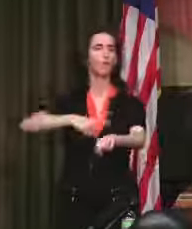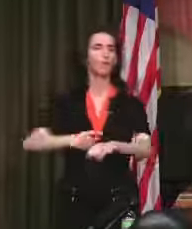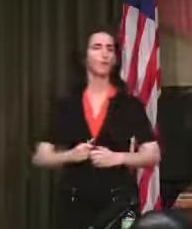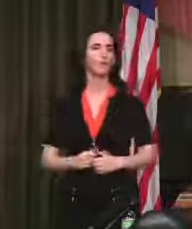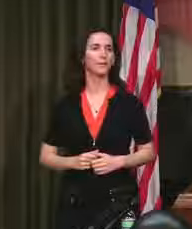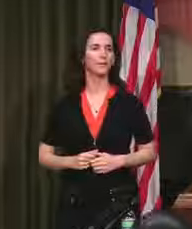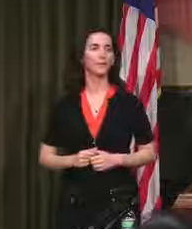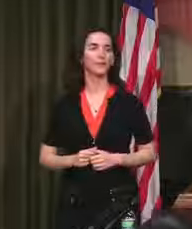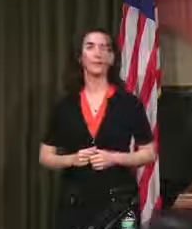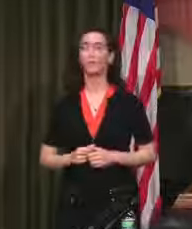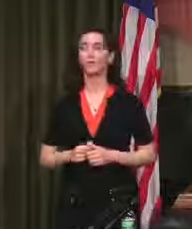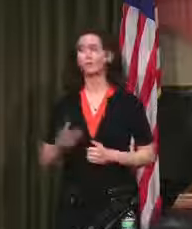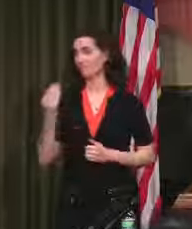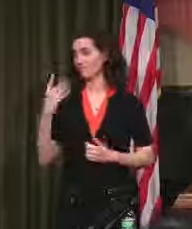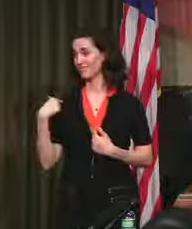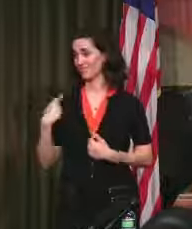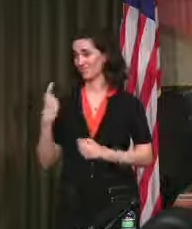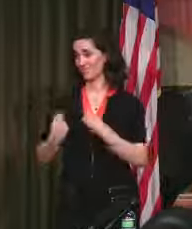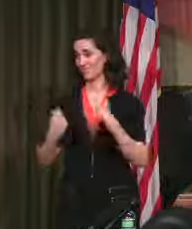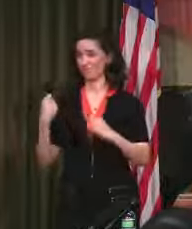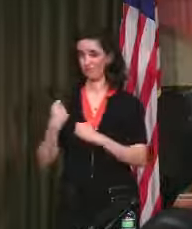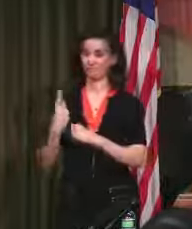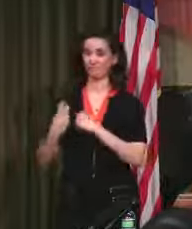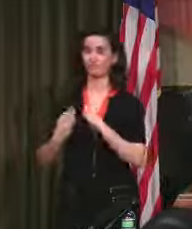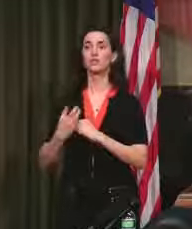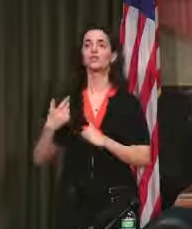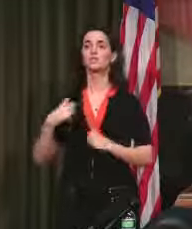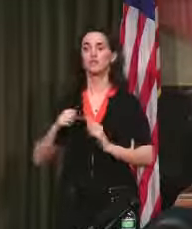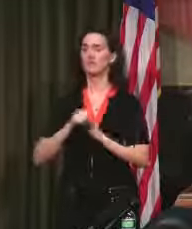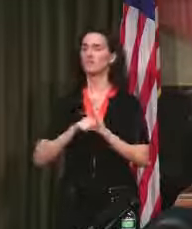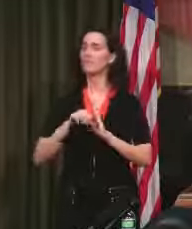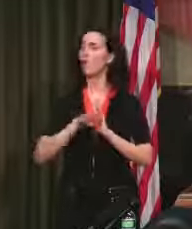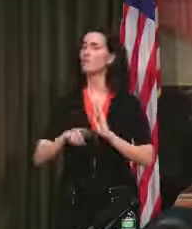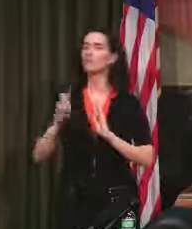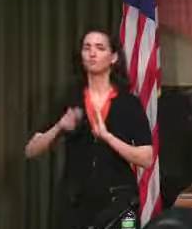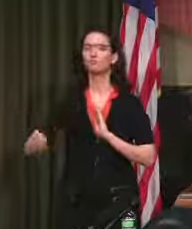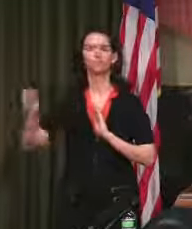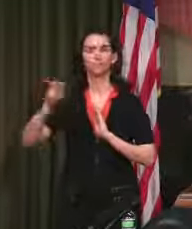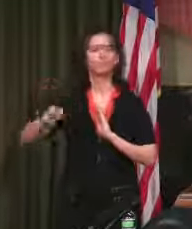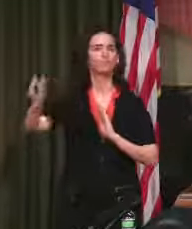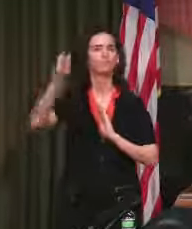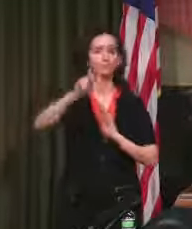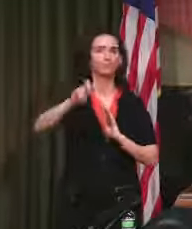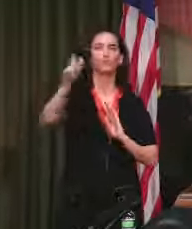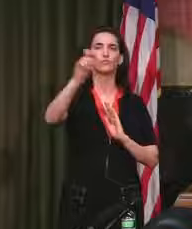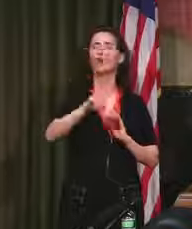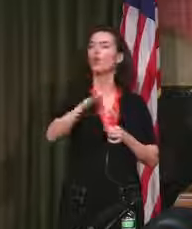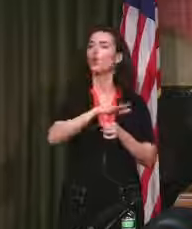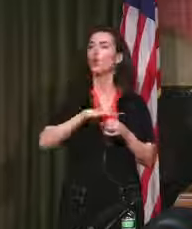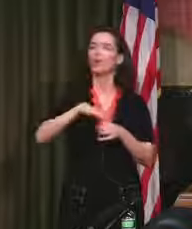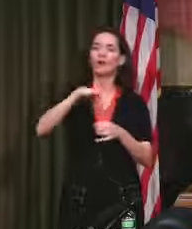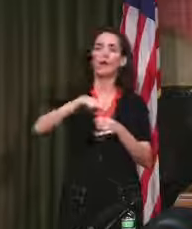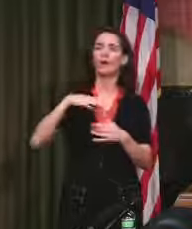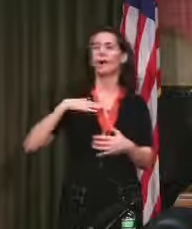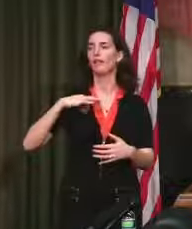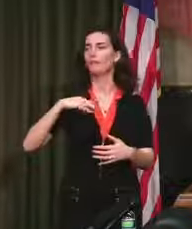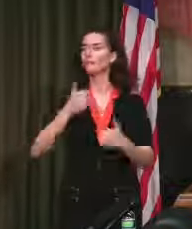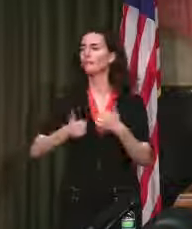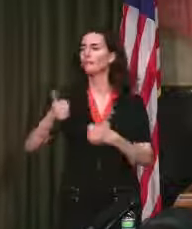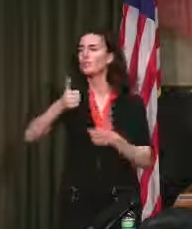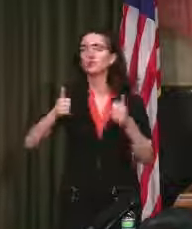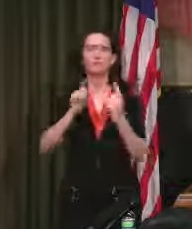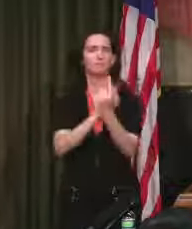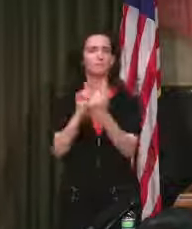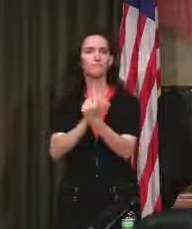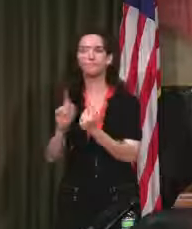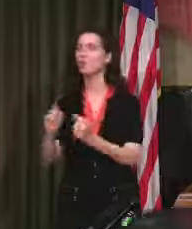Over the last years, you know, I've traveled the state and I've met with local elected officials, community leaders, people